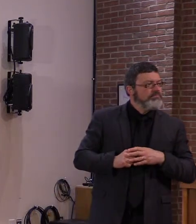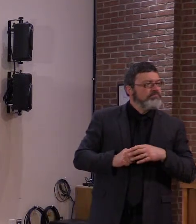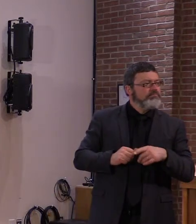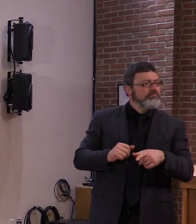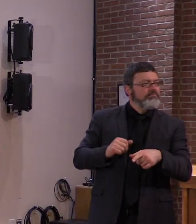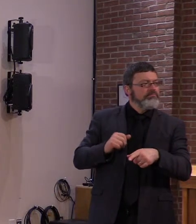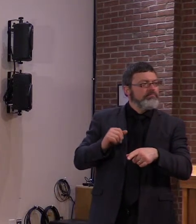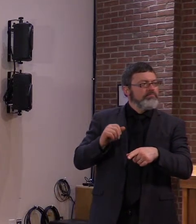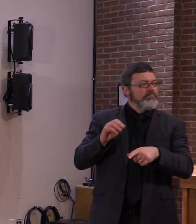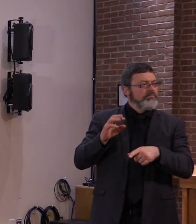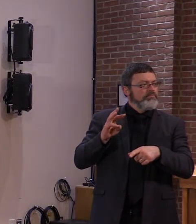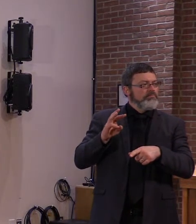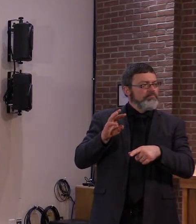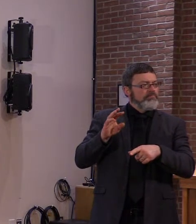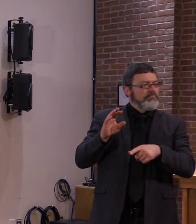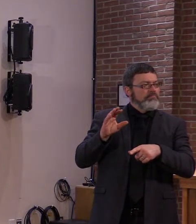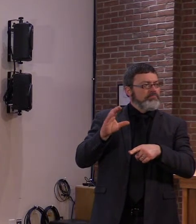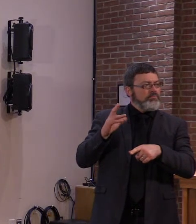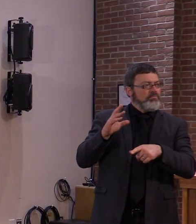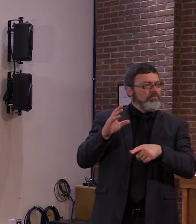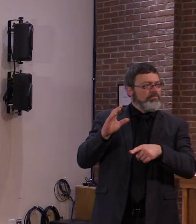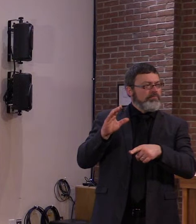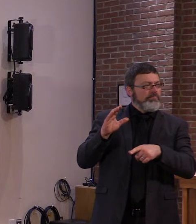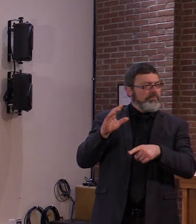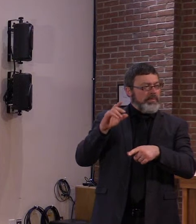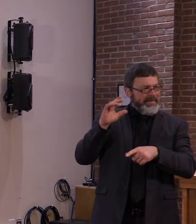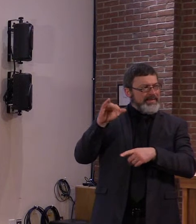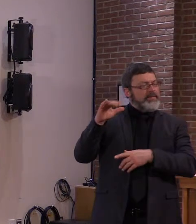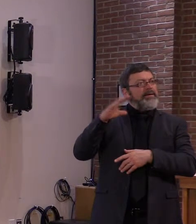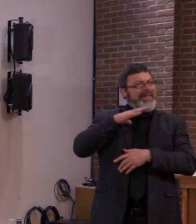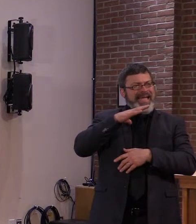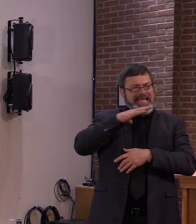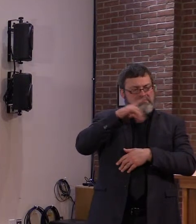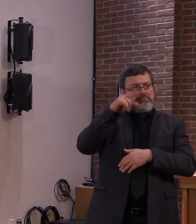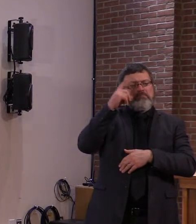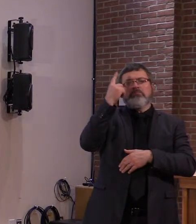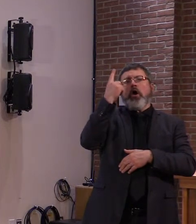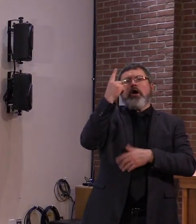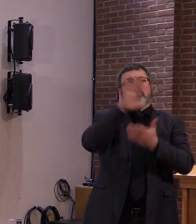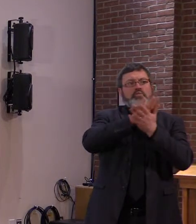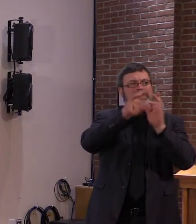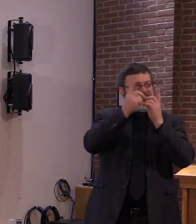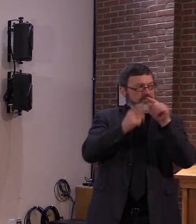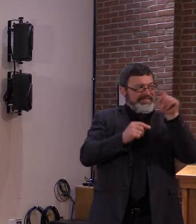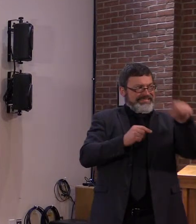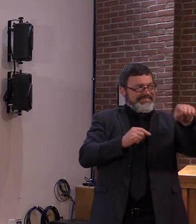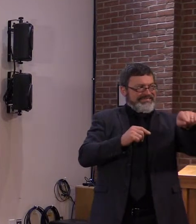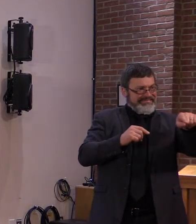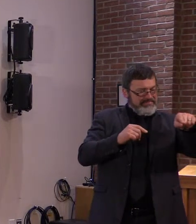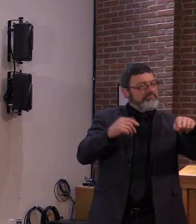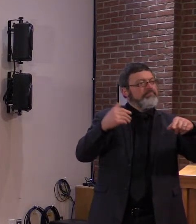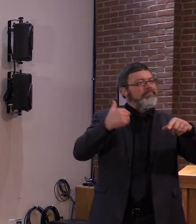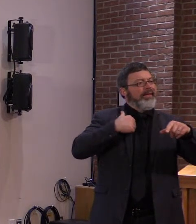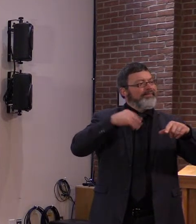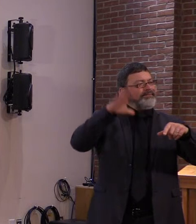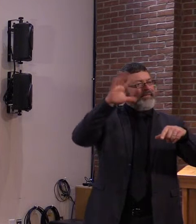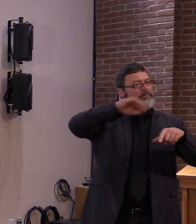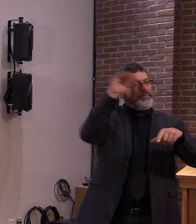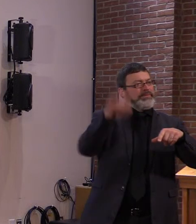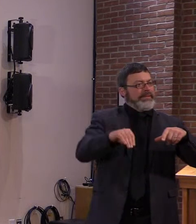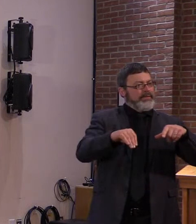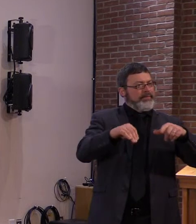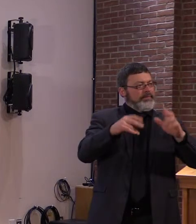what are you basing this idea that there's light at the end of the tunnel, given the really grim statistics that you laid out earlier